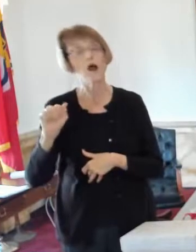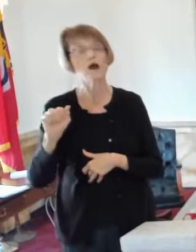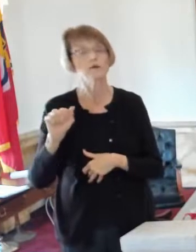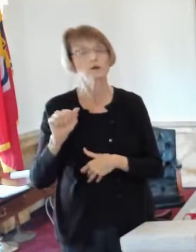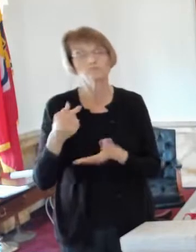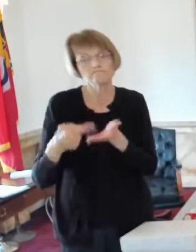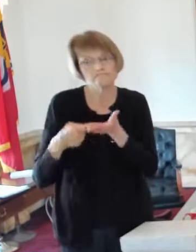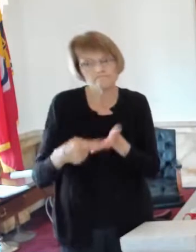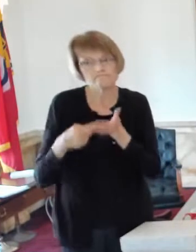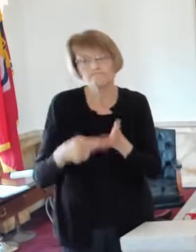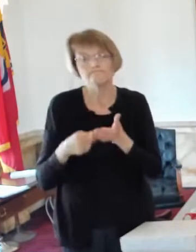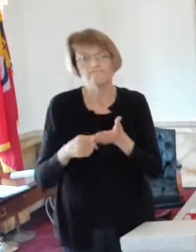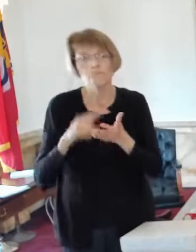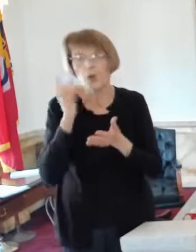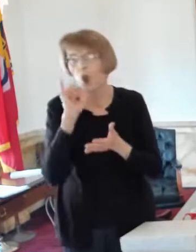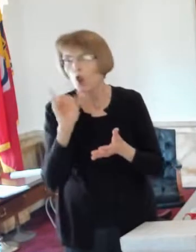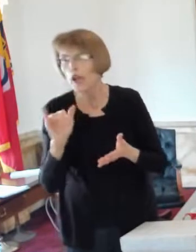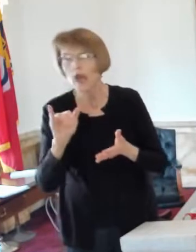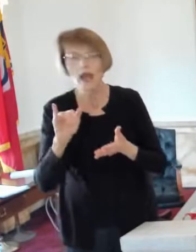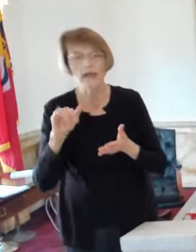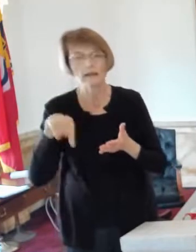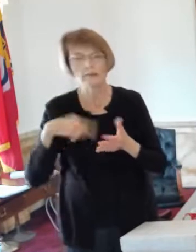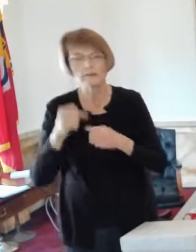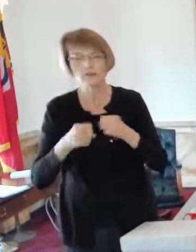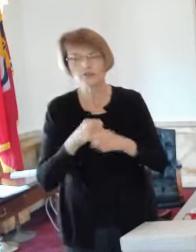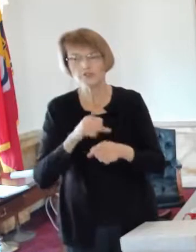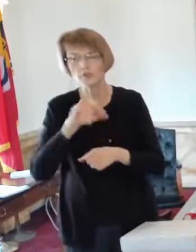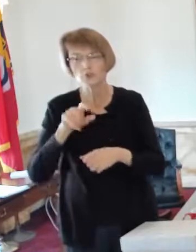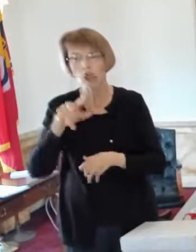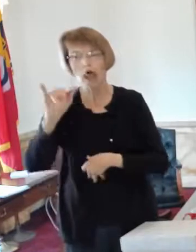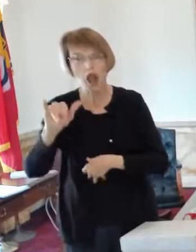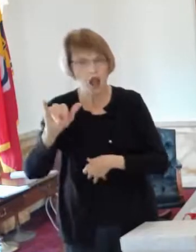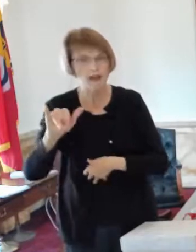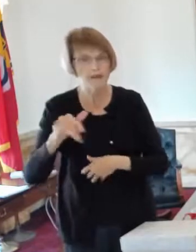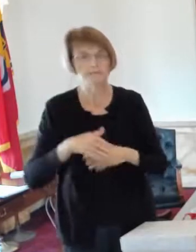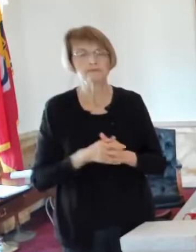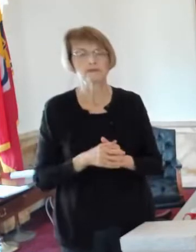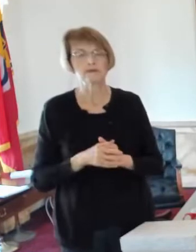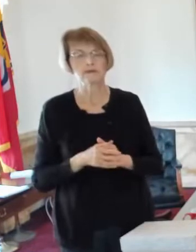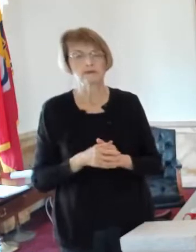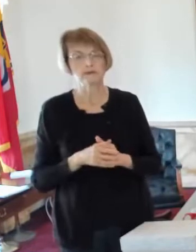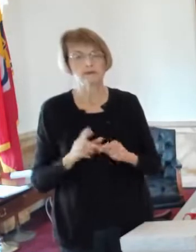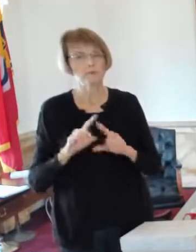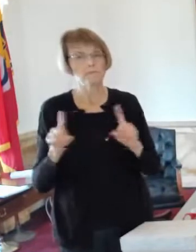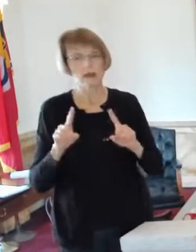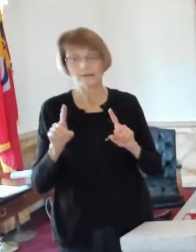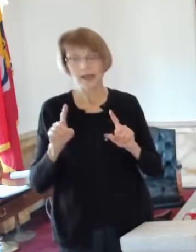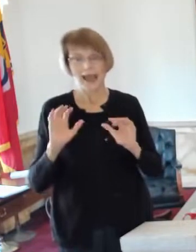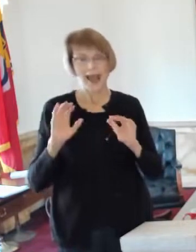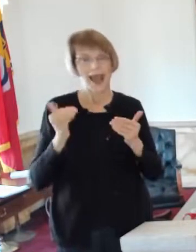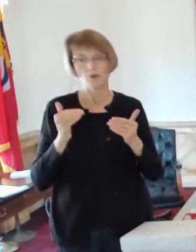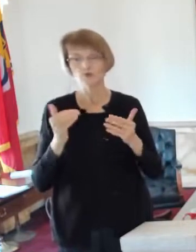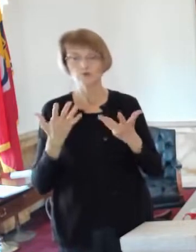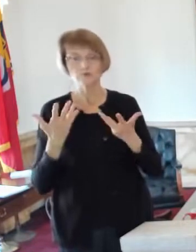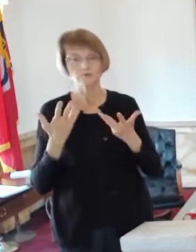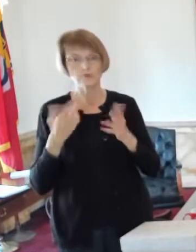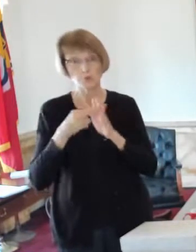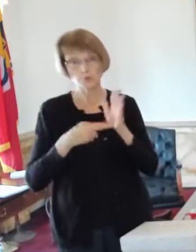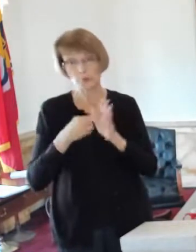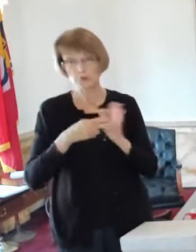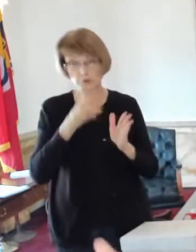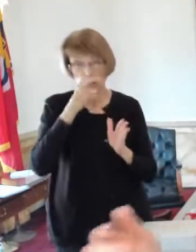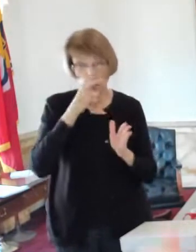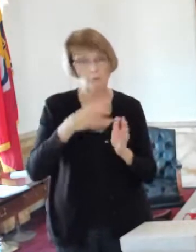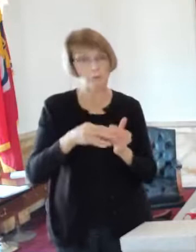is going to continue. But the best way for us to be able to ease up on some of these